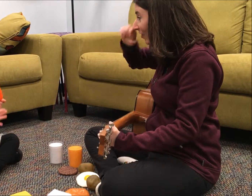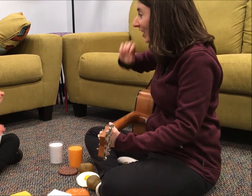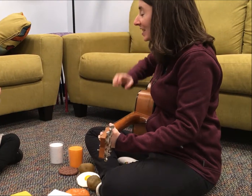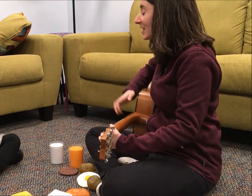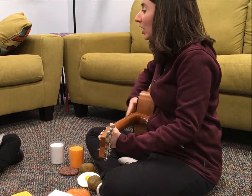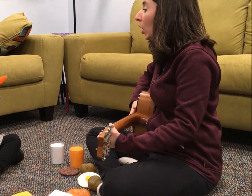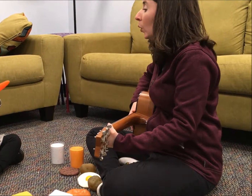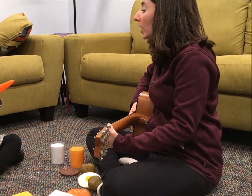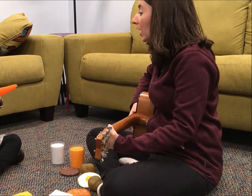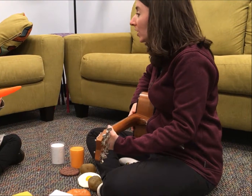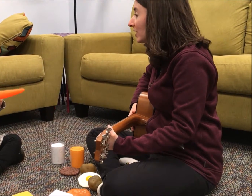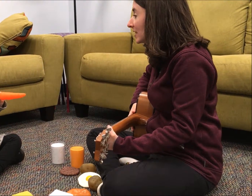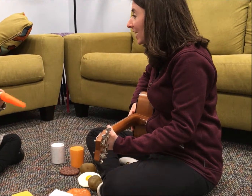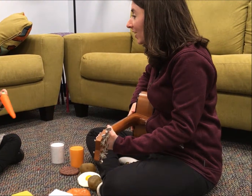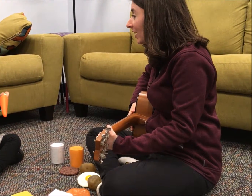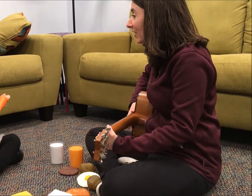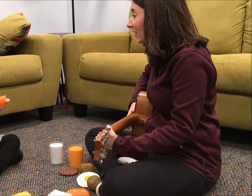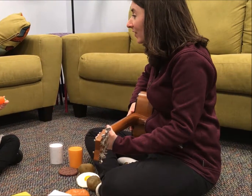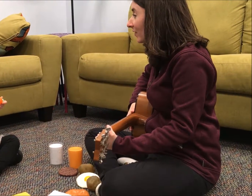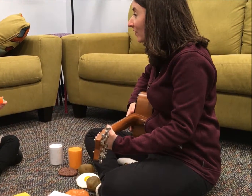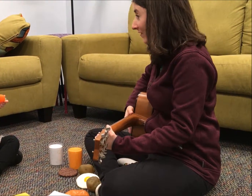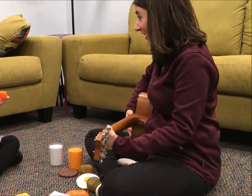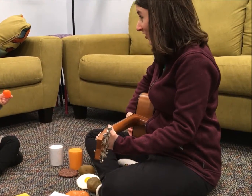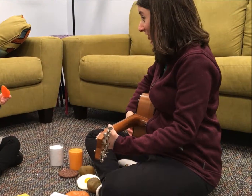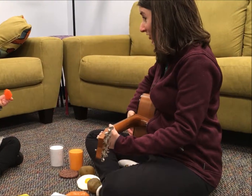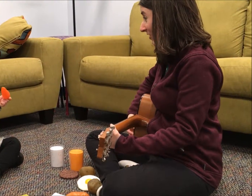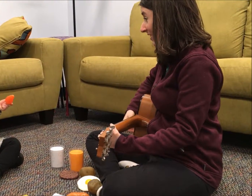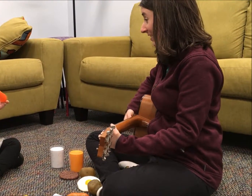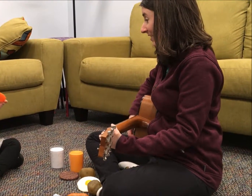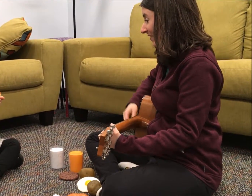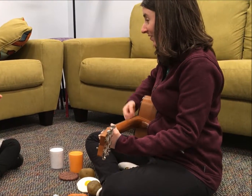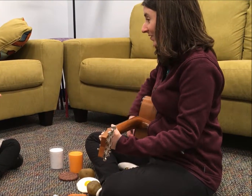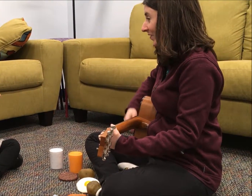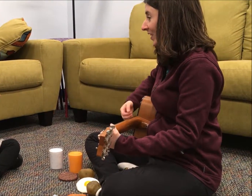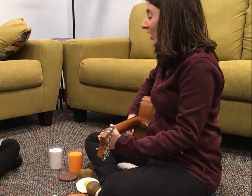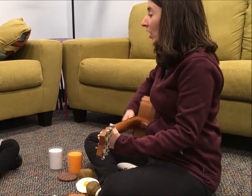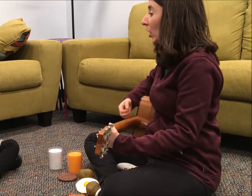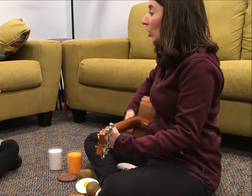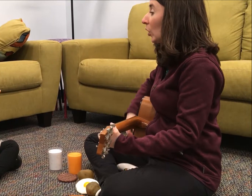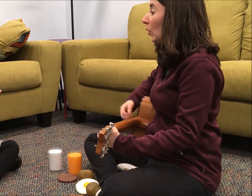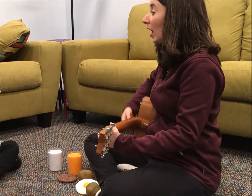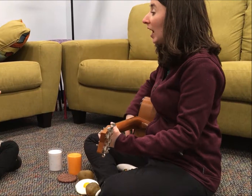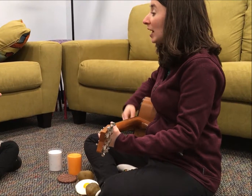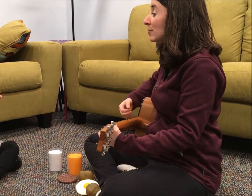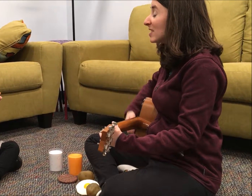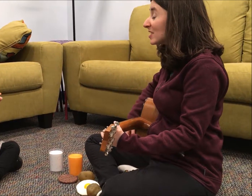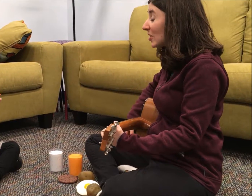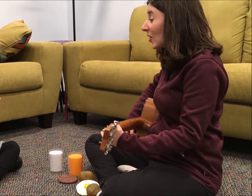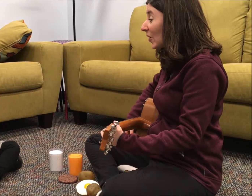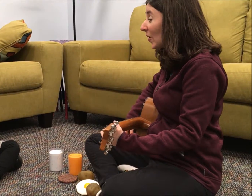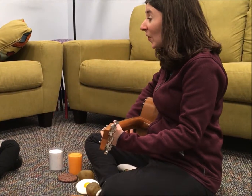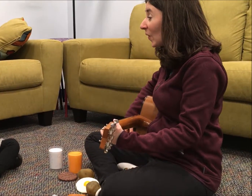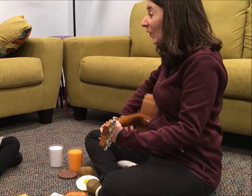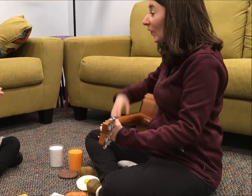Carrot. What color is the carrot? Orange. Very good. Oh, I'm so...